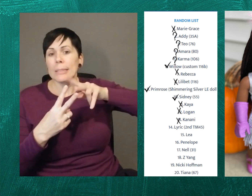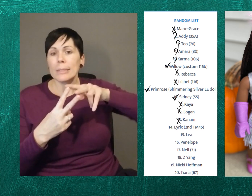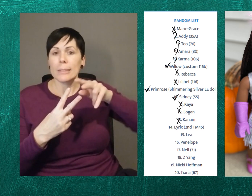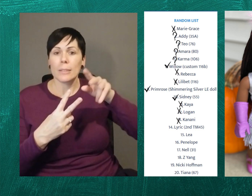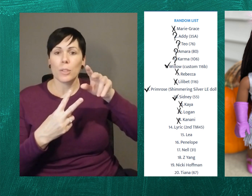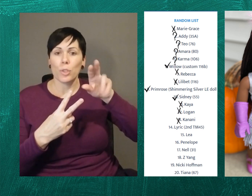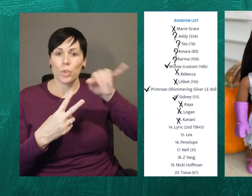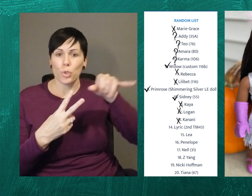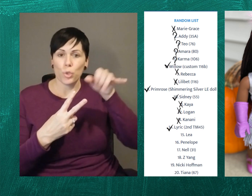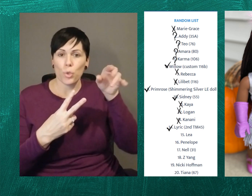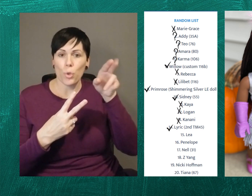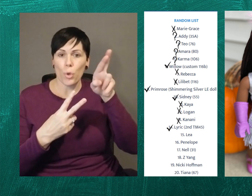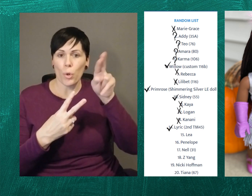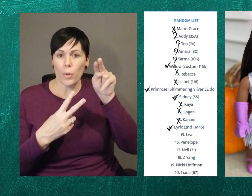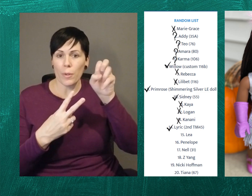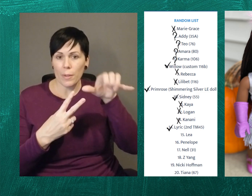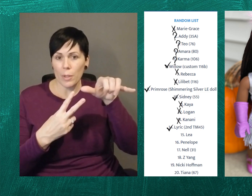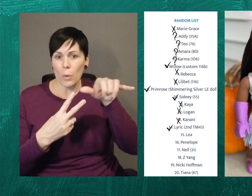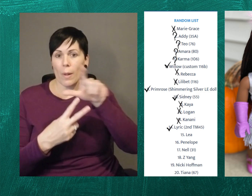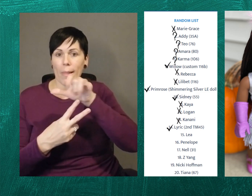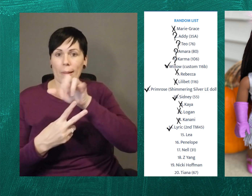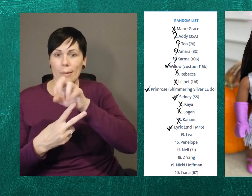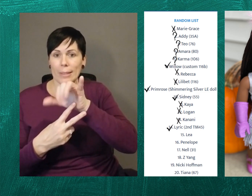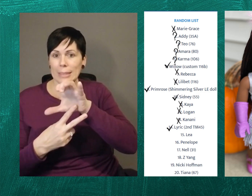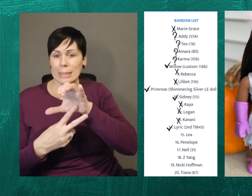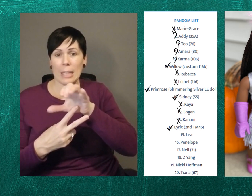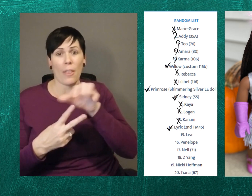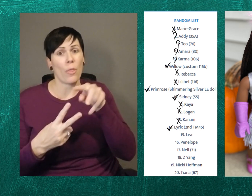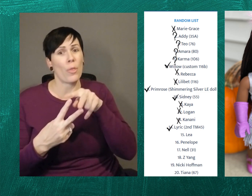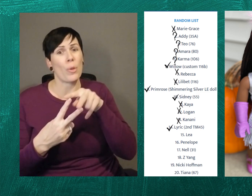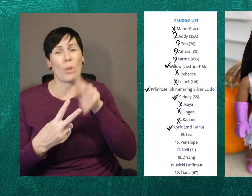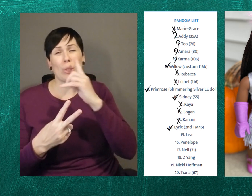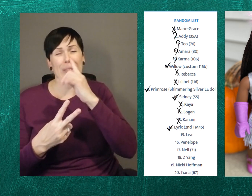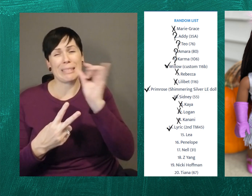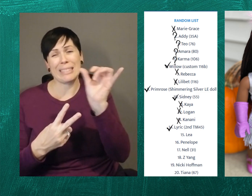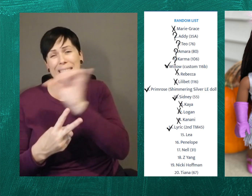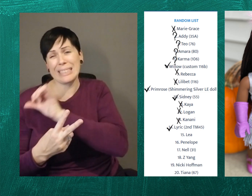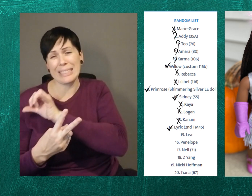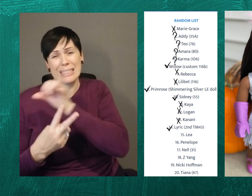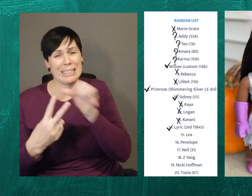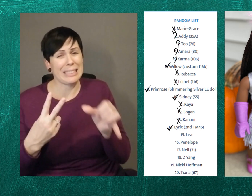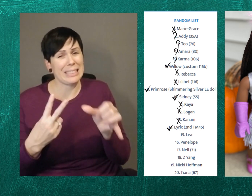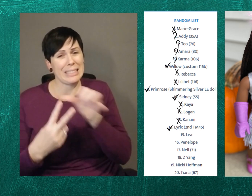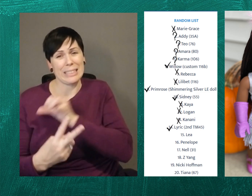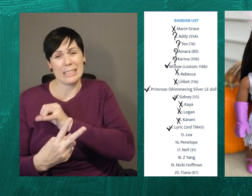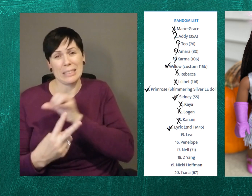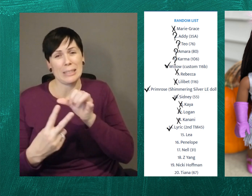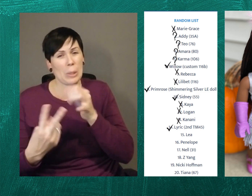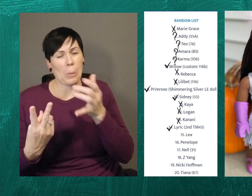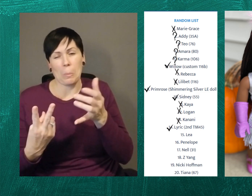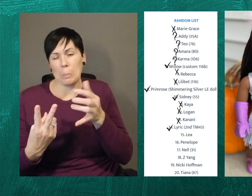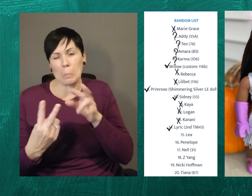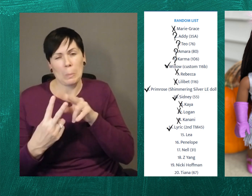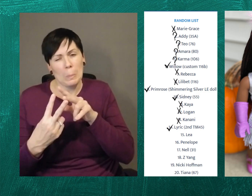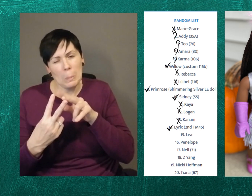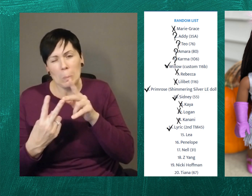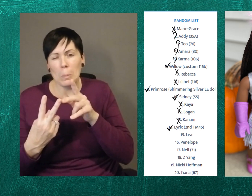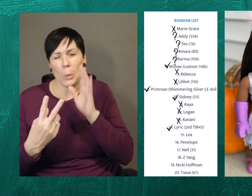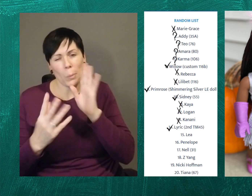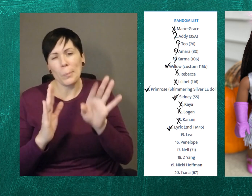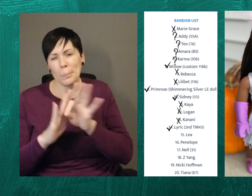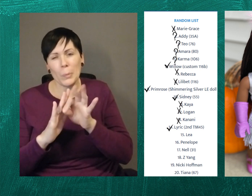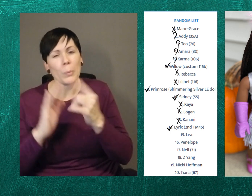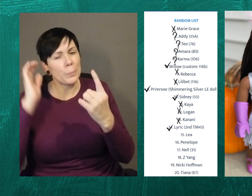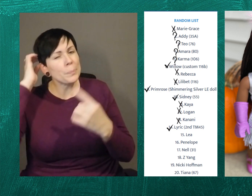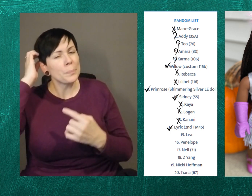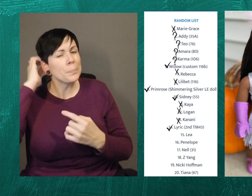two would make my top 20. I'm not sure which one. They really look exactly alike. We haven't customized them. They're just like